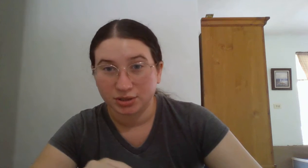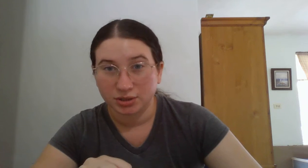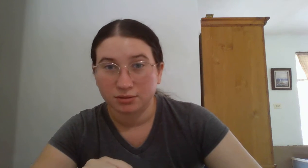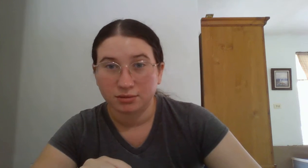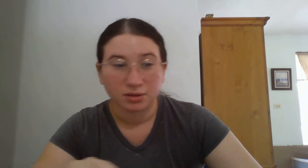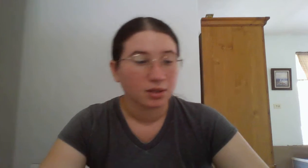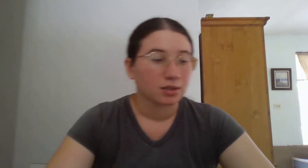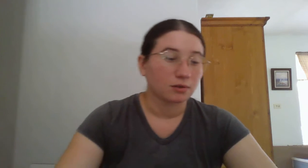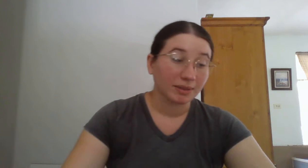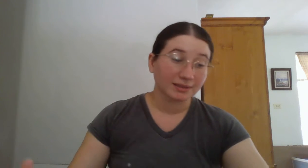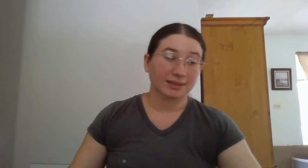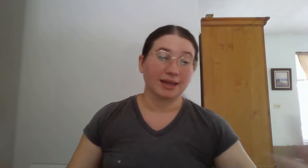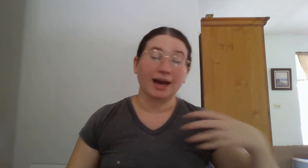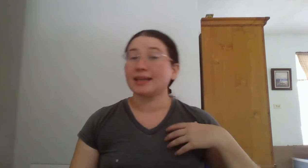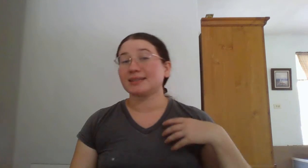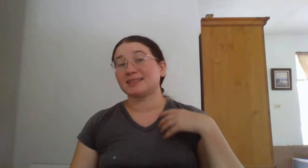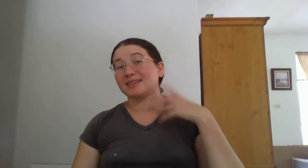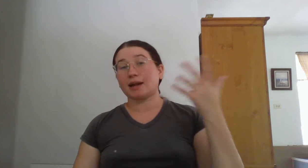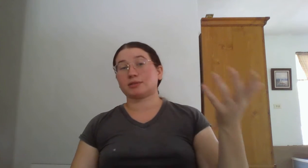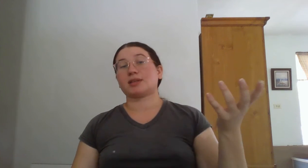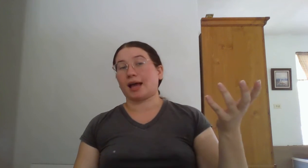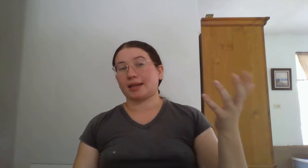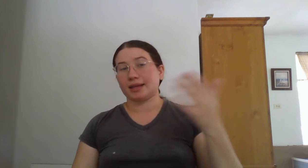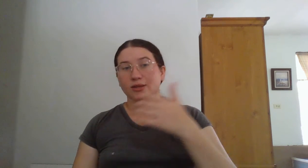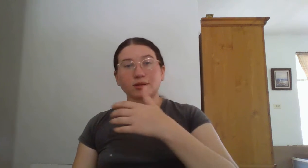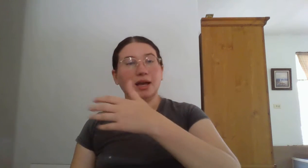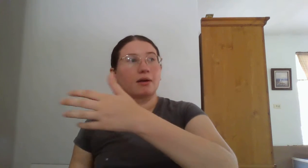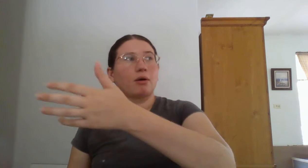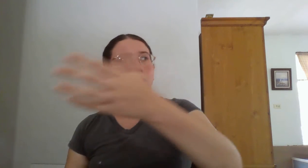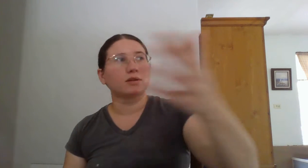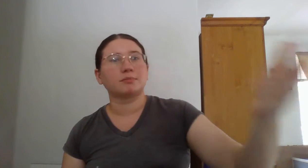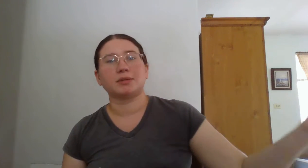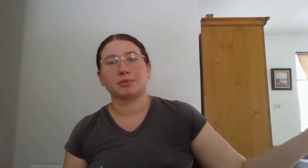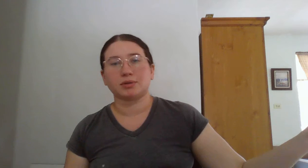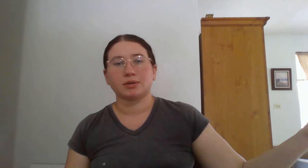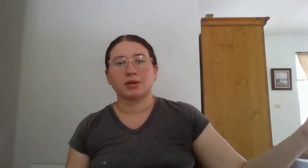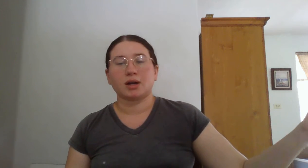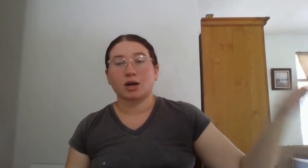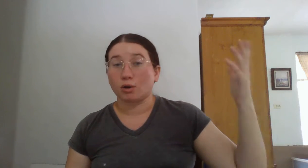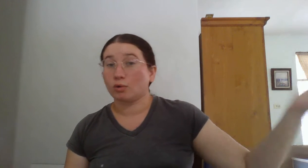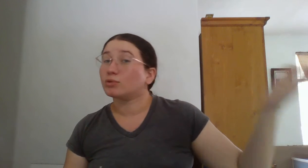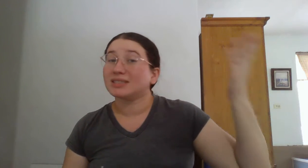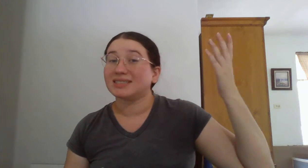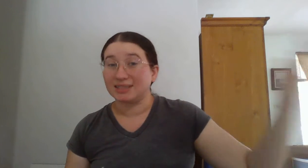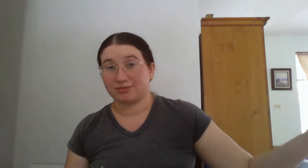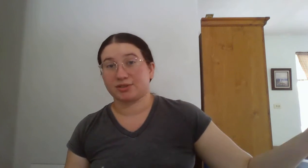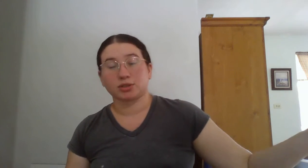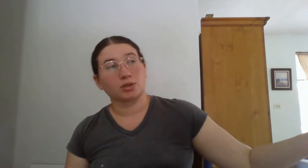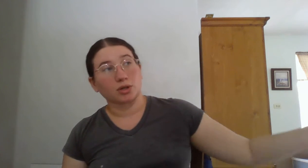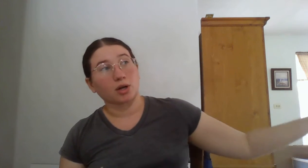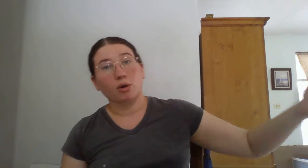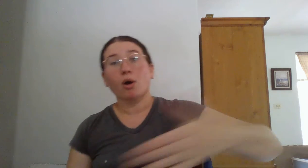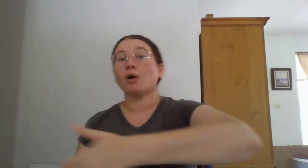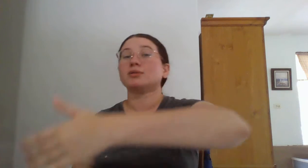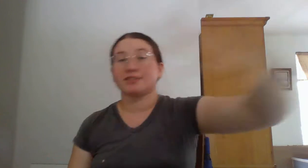different. So basically, I like to sit outside and look how all the people are always different. They are all